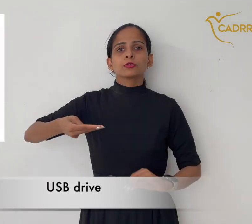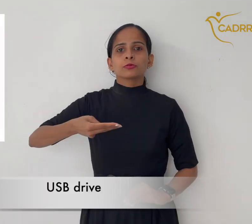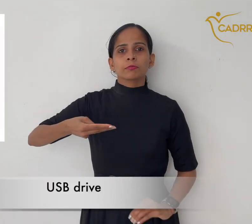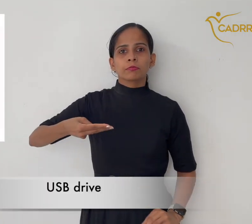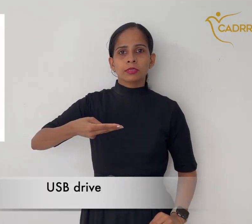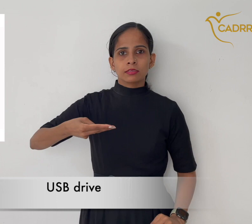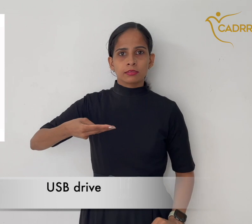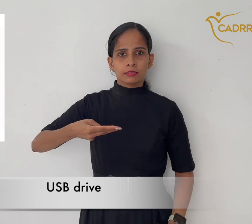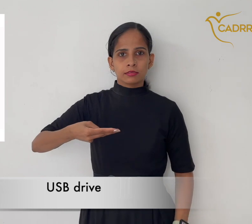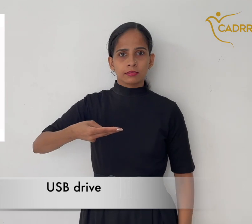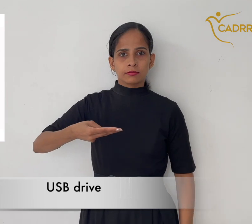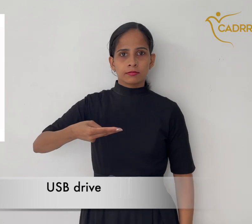USB drive.